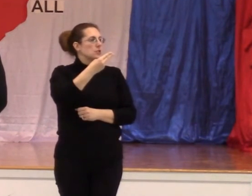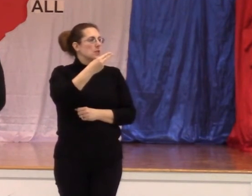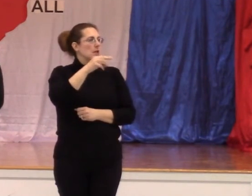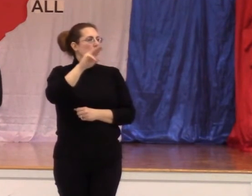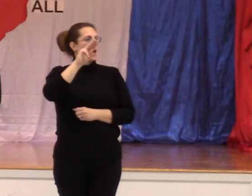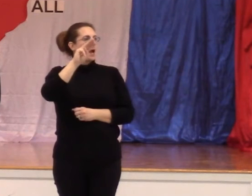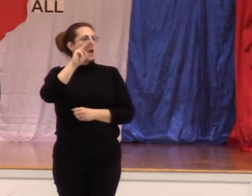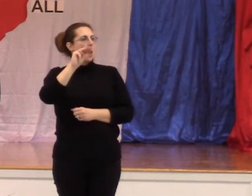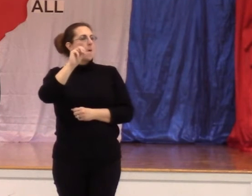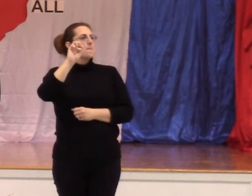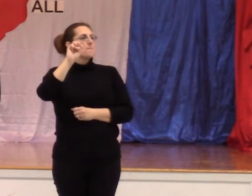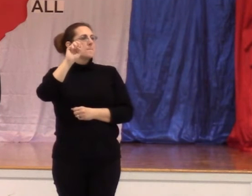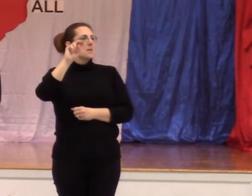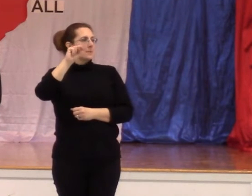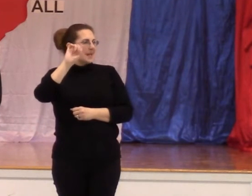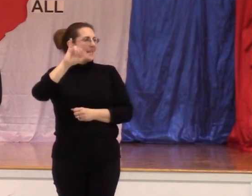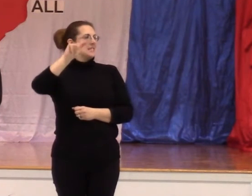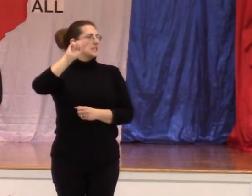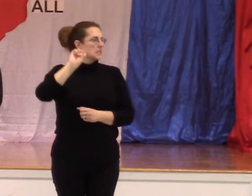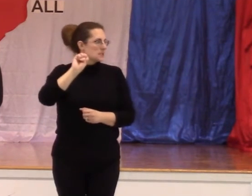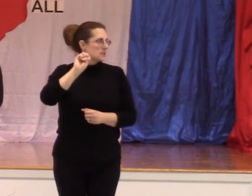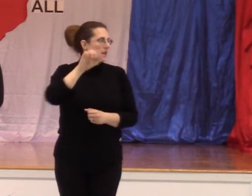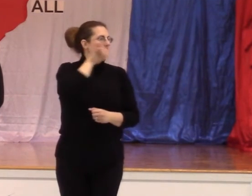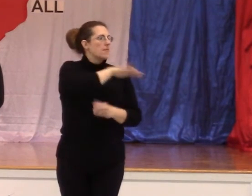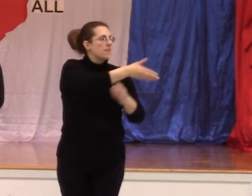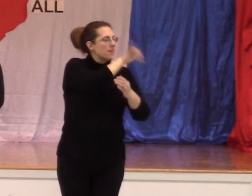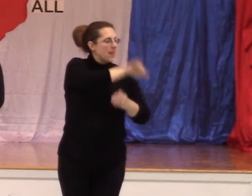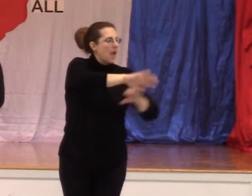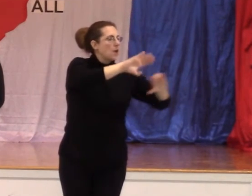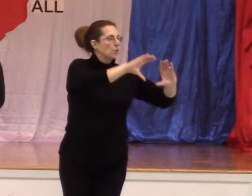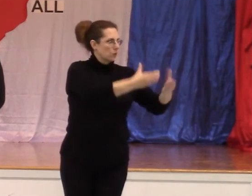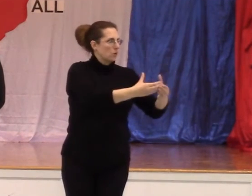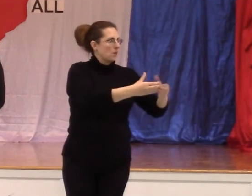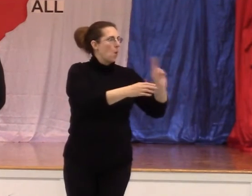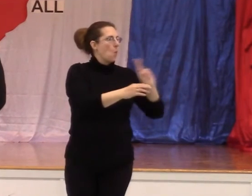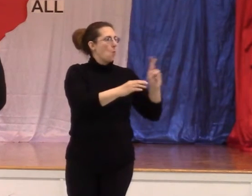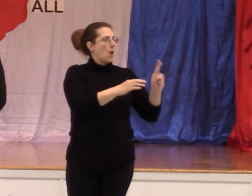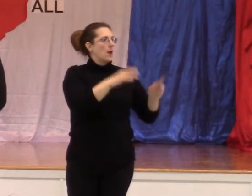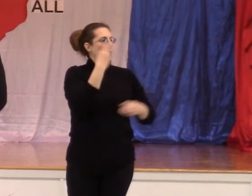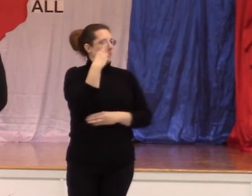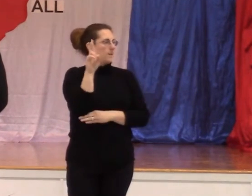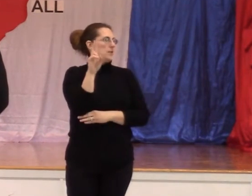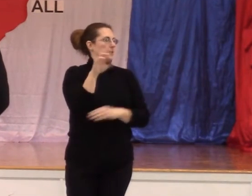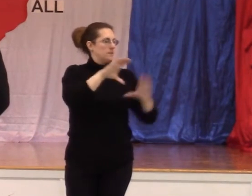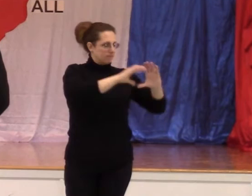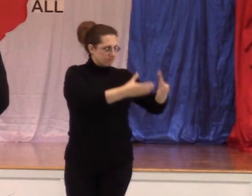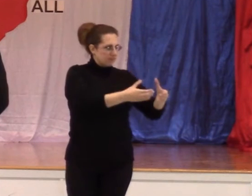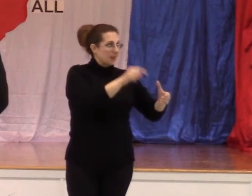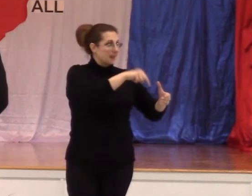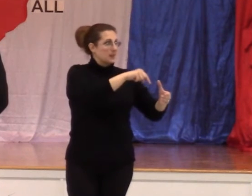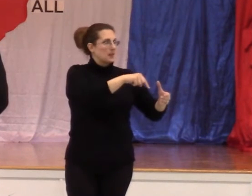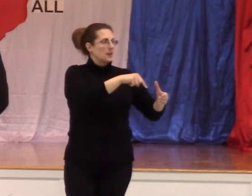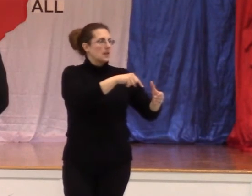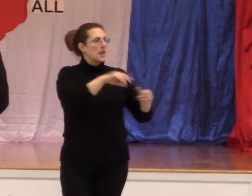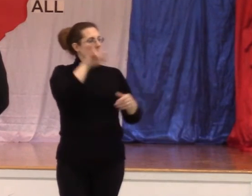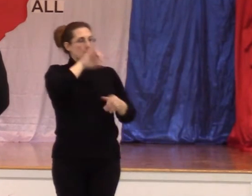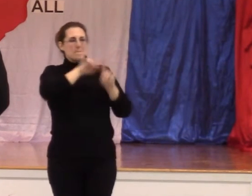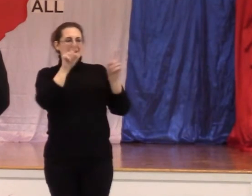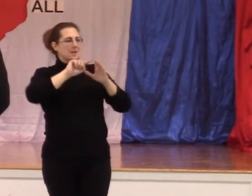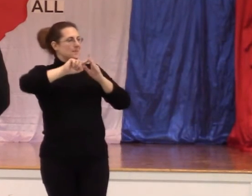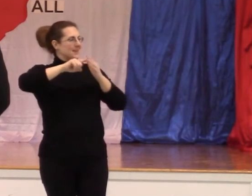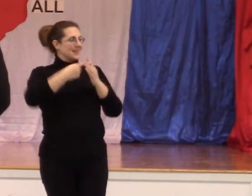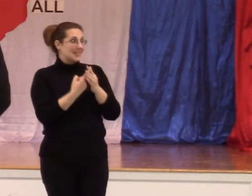real heirs of the Radical Reformation. However, many don't understand that the Radical Reformation